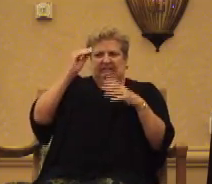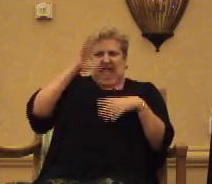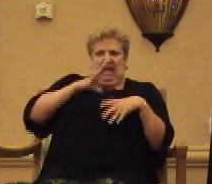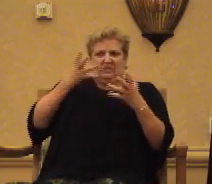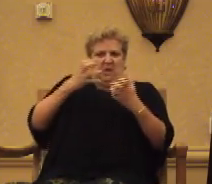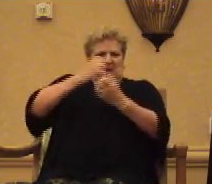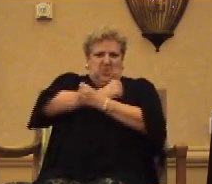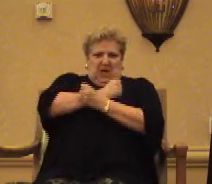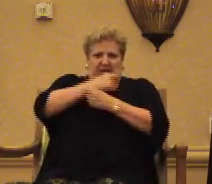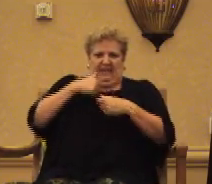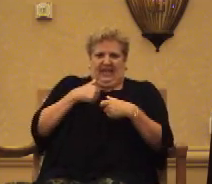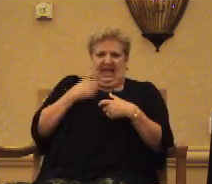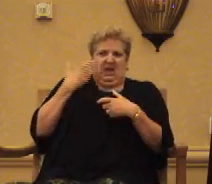just, I don't know what that's about.